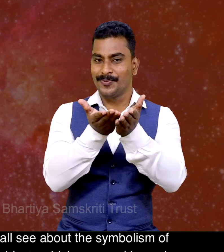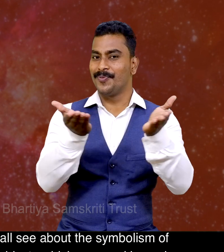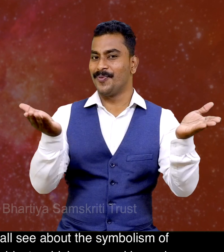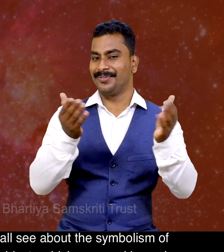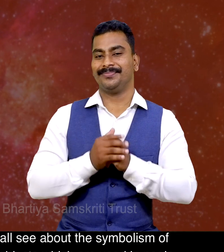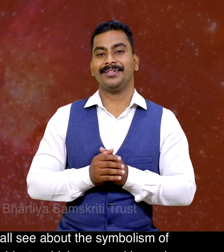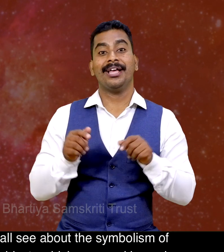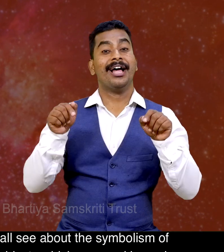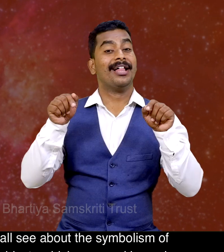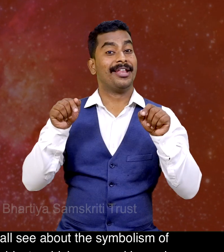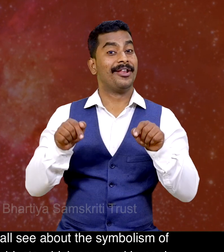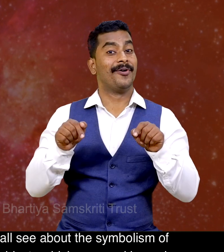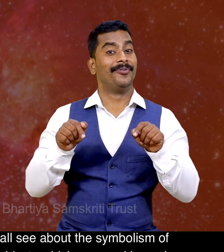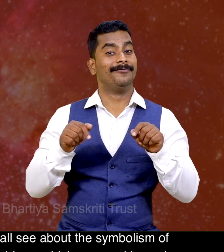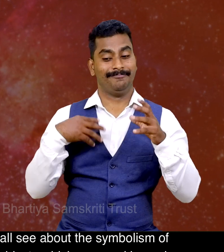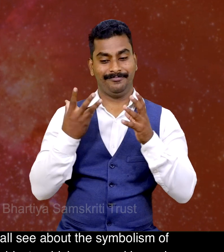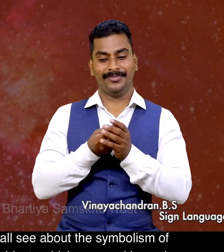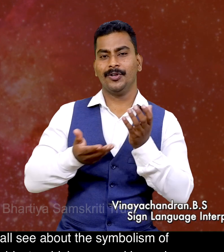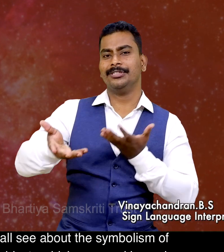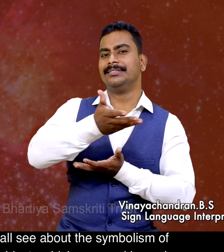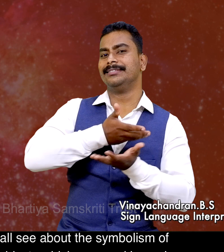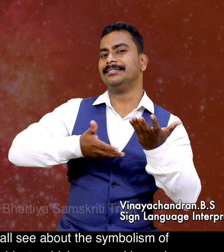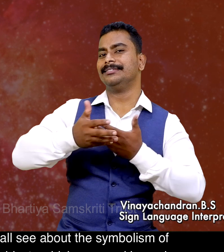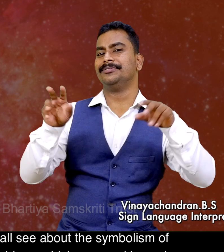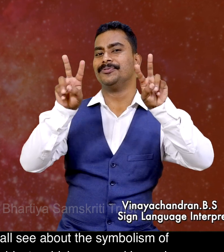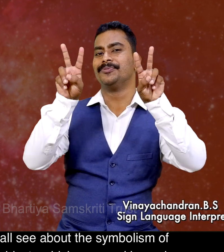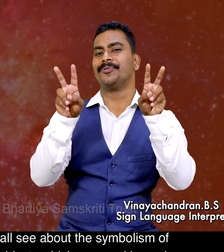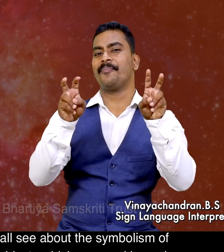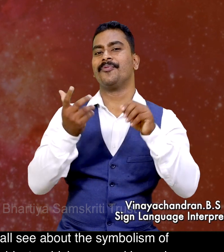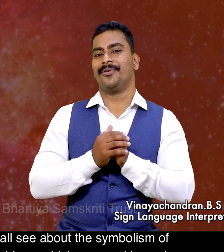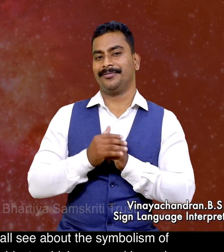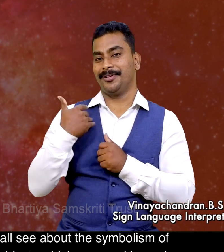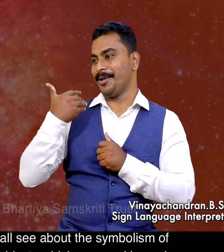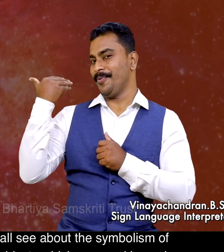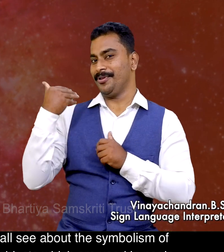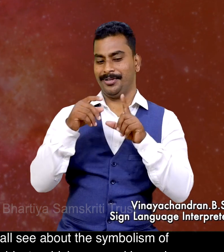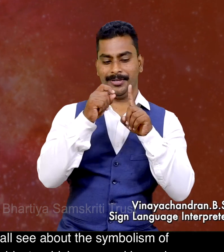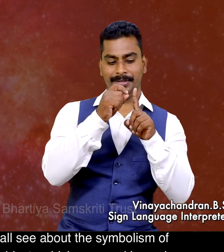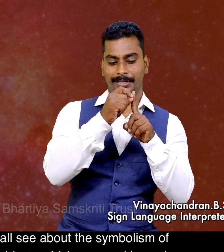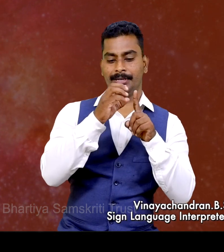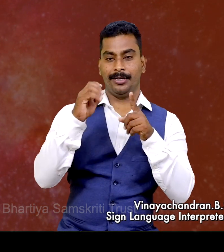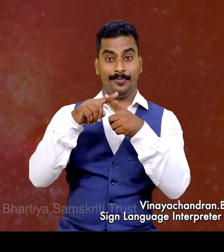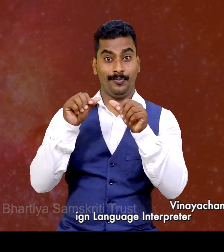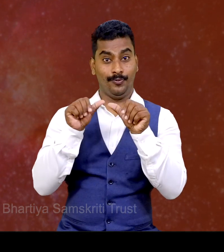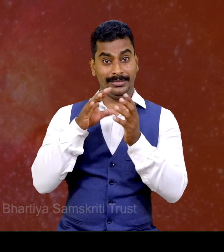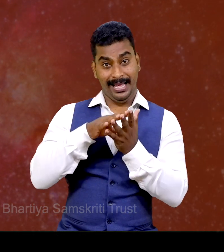Now we shall see about the symbolism of the various objects which are used in puja.